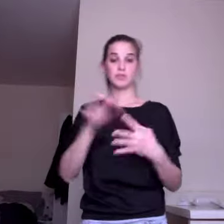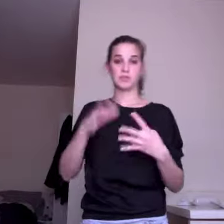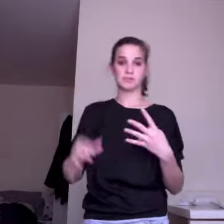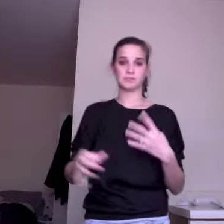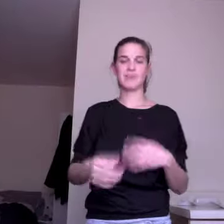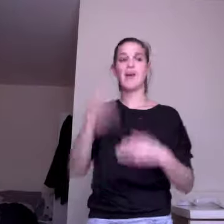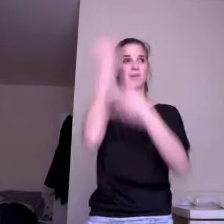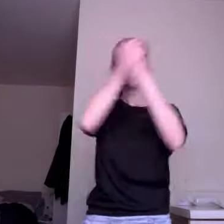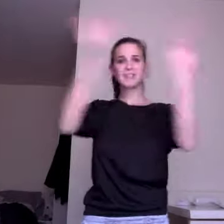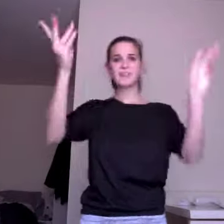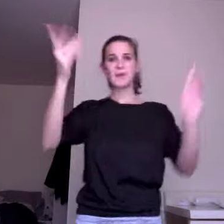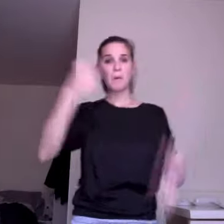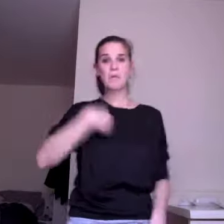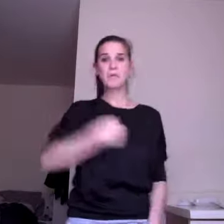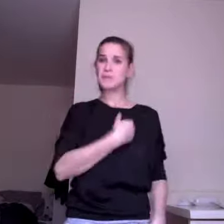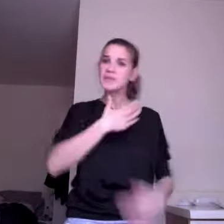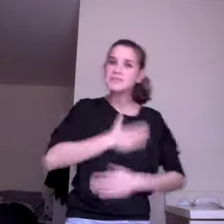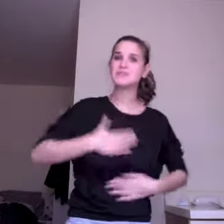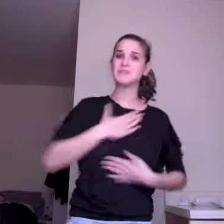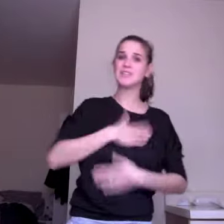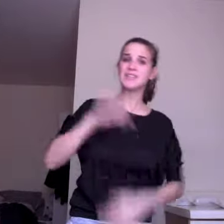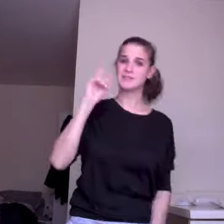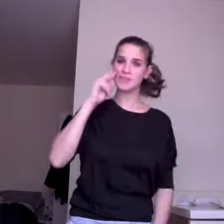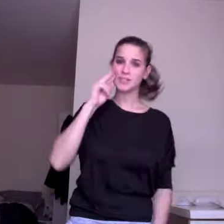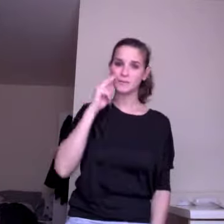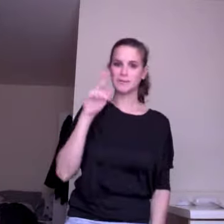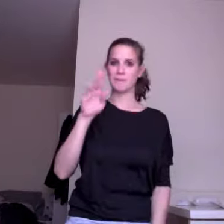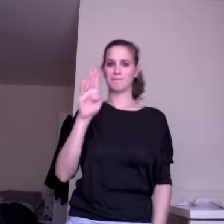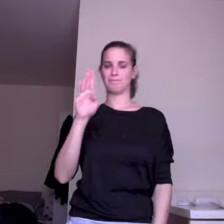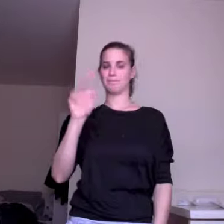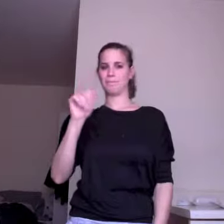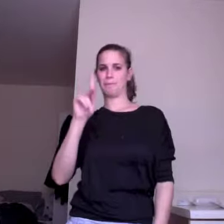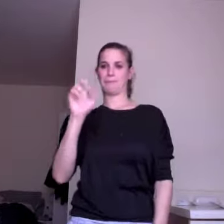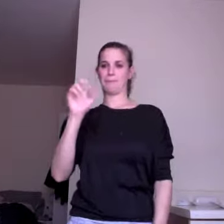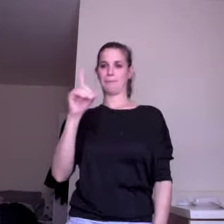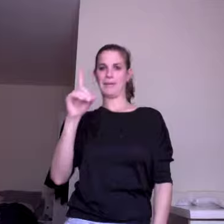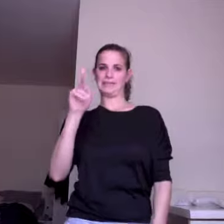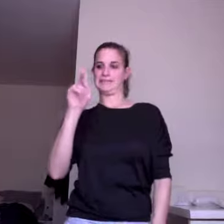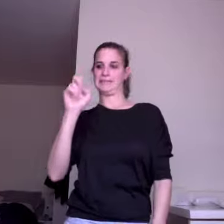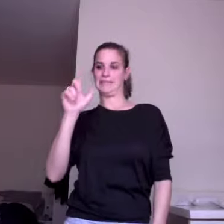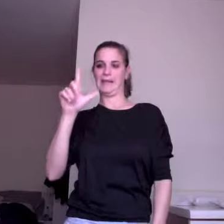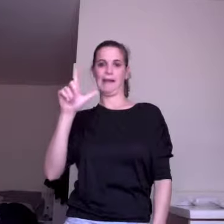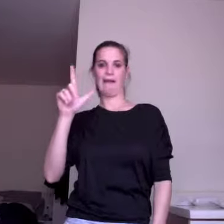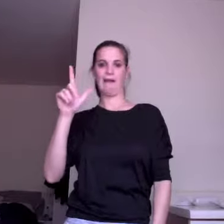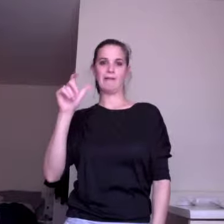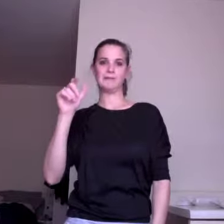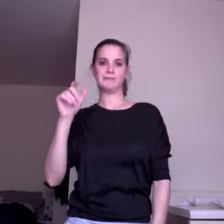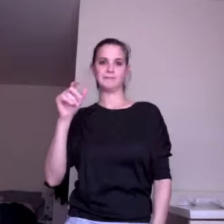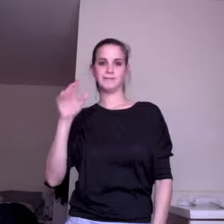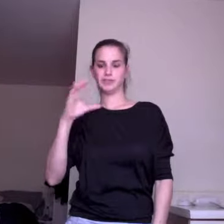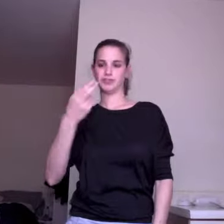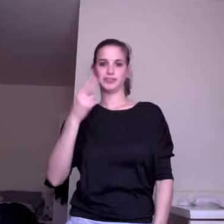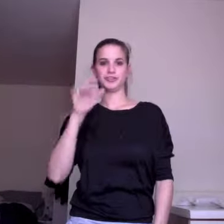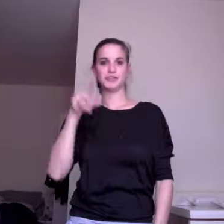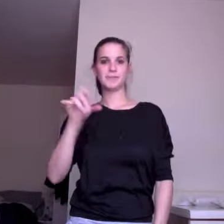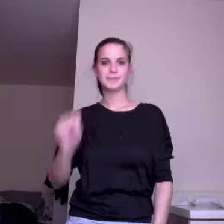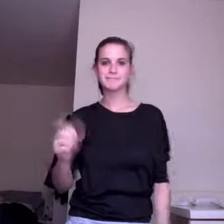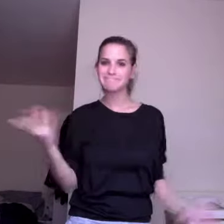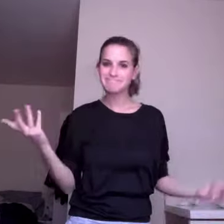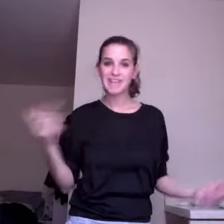kale chips. I try to share this everywhere I go. Not too long ago, my uncle said that he offered my 6-year-old cousin